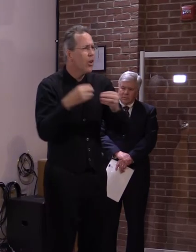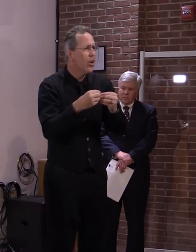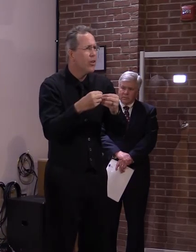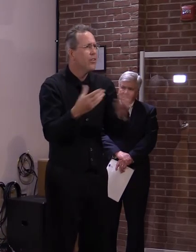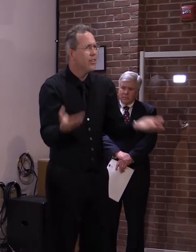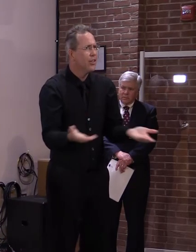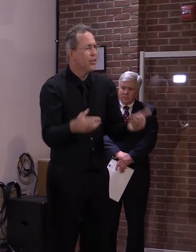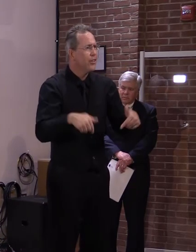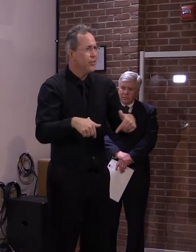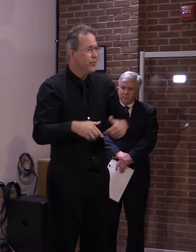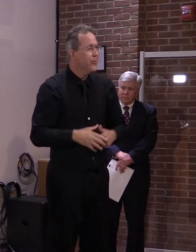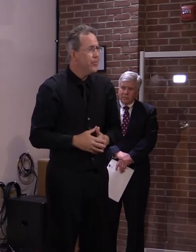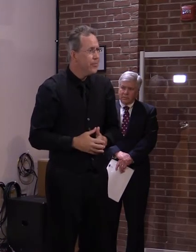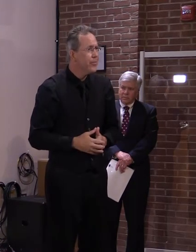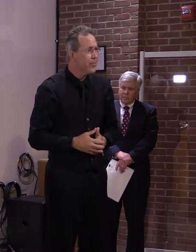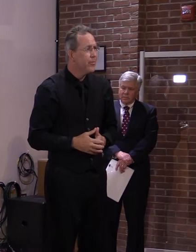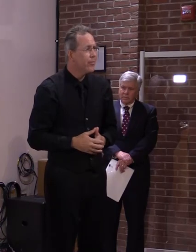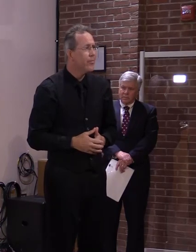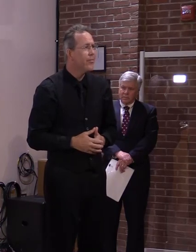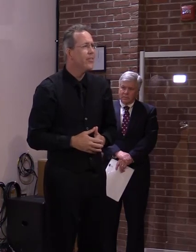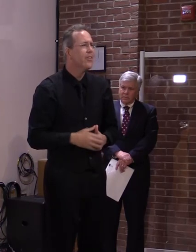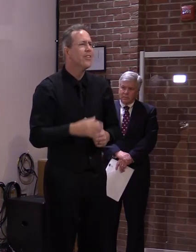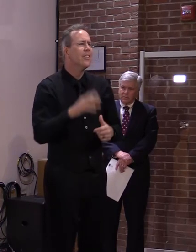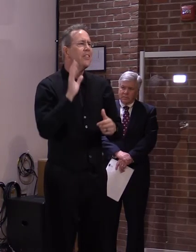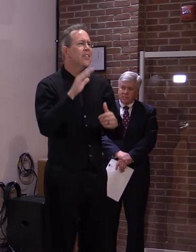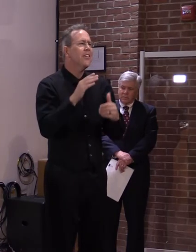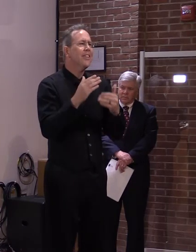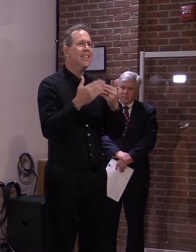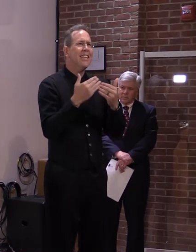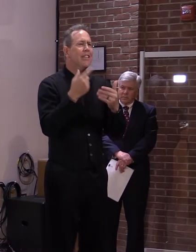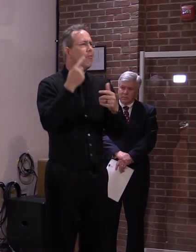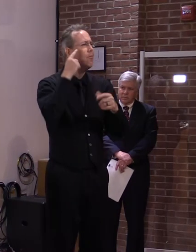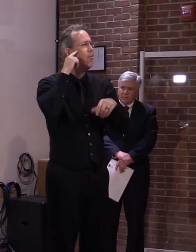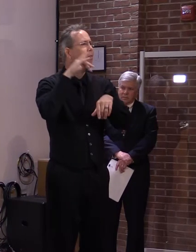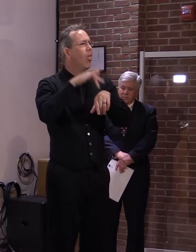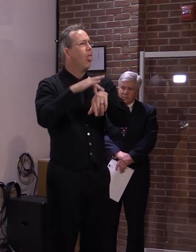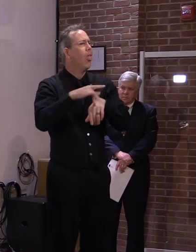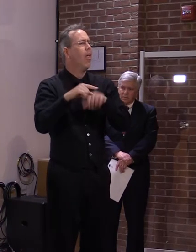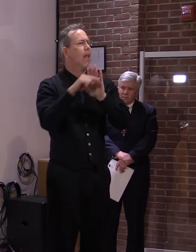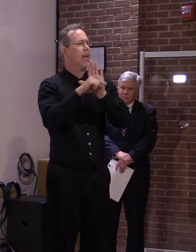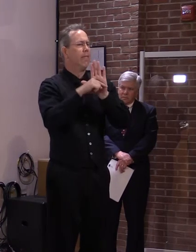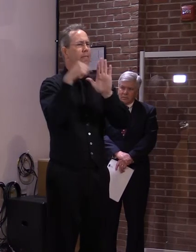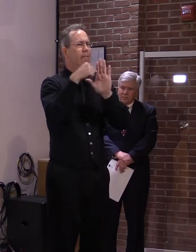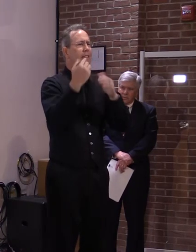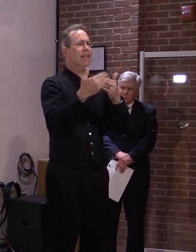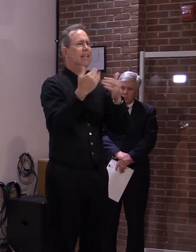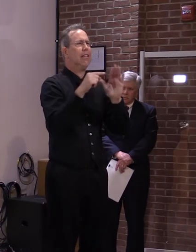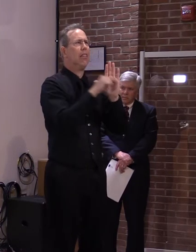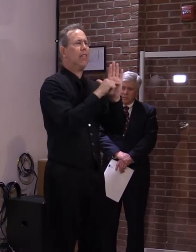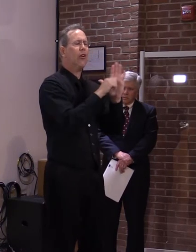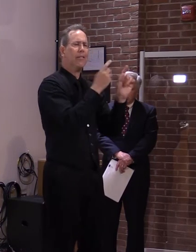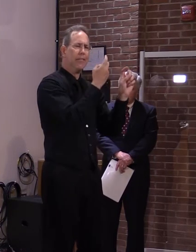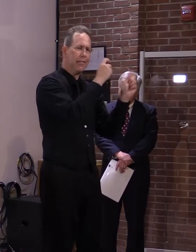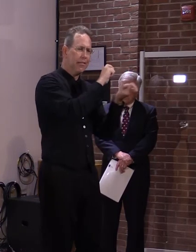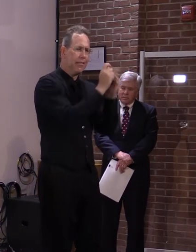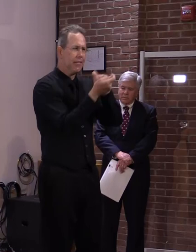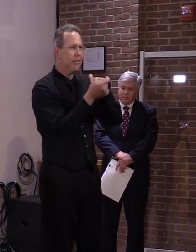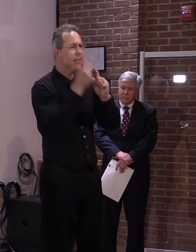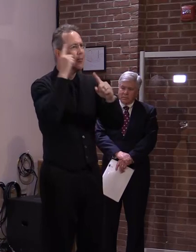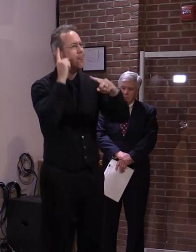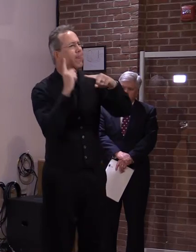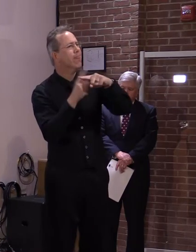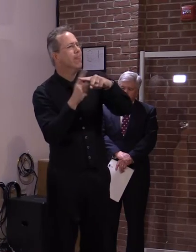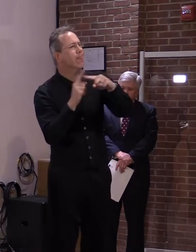time. It's very easy to think about all the negatives, but we're still the greatest nation in the